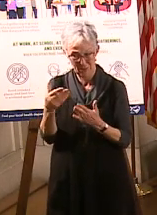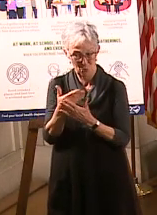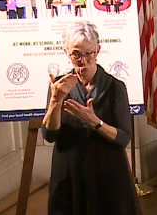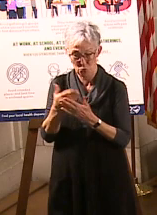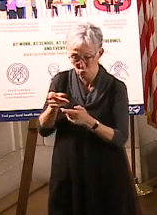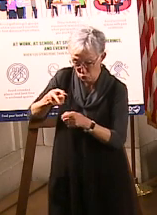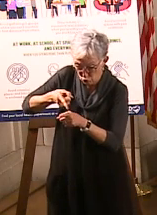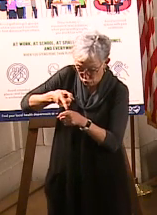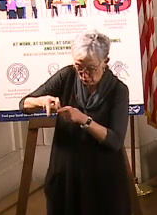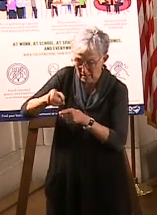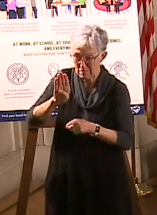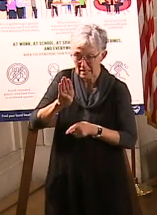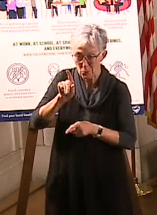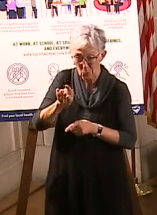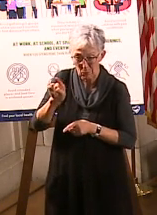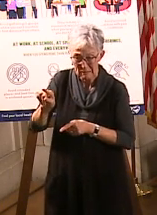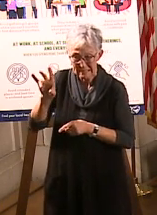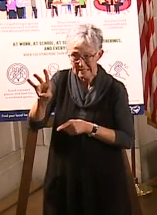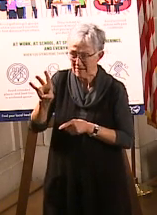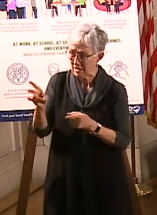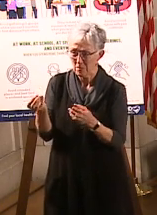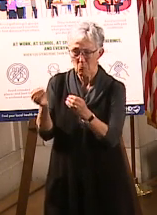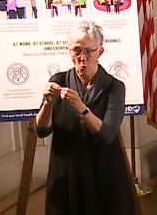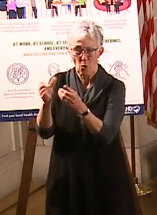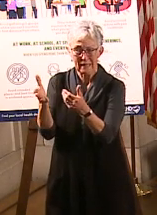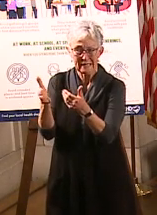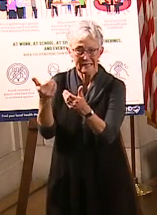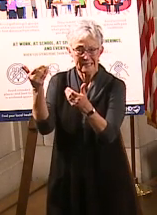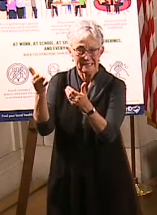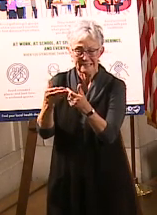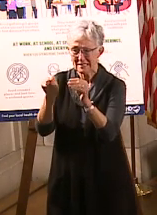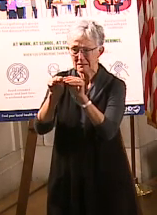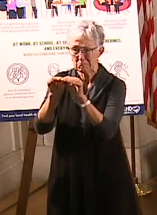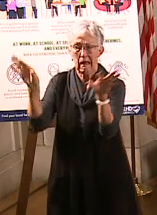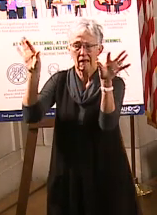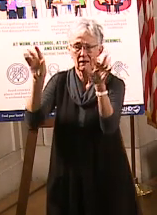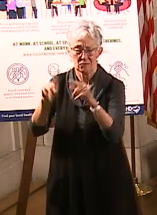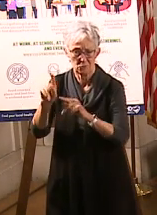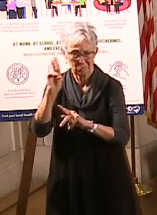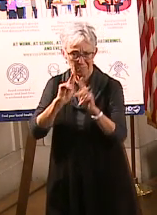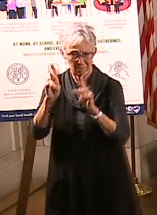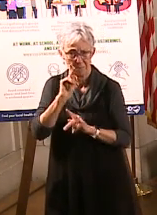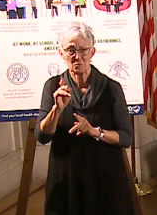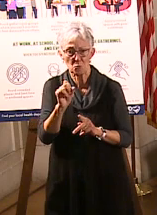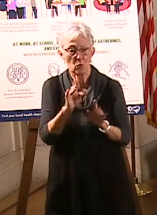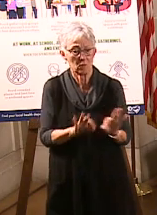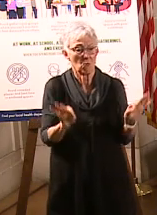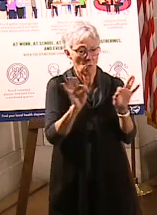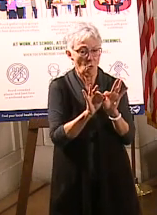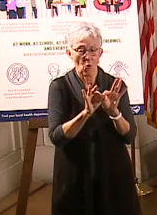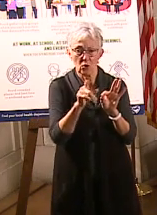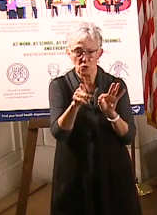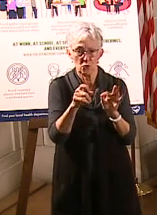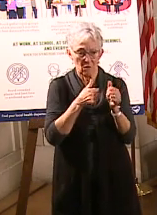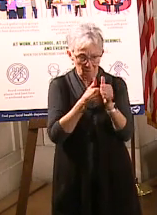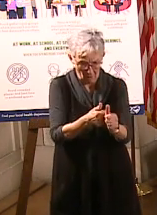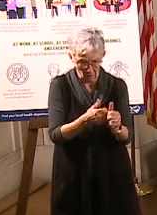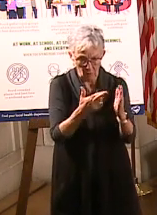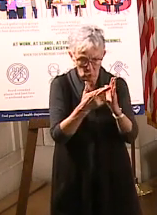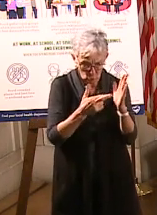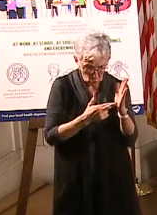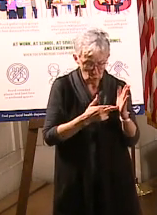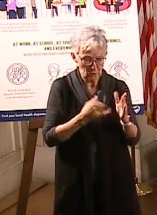people to follow our rules. Look, if you're sick, please stay home and go get tested, because if you get tested and you're tested positive, as this